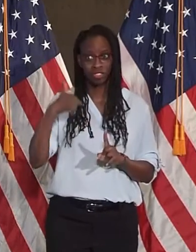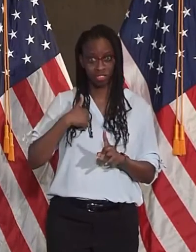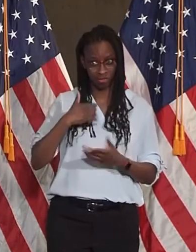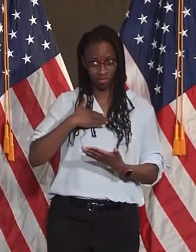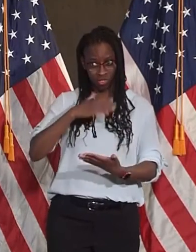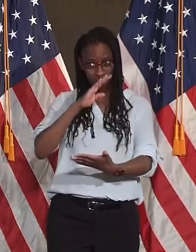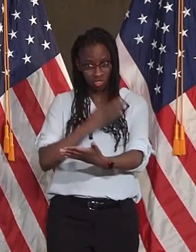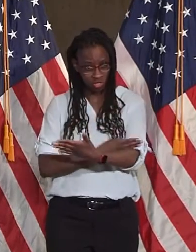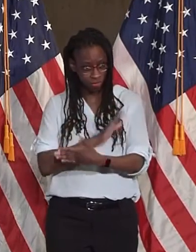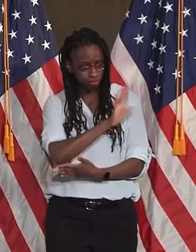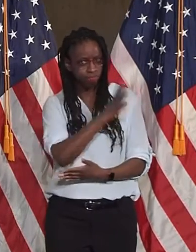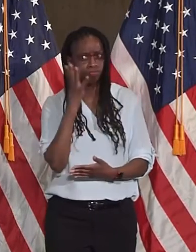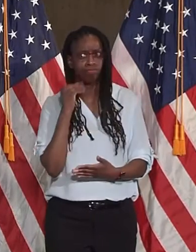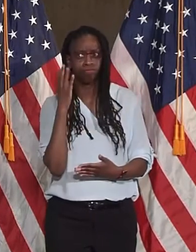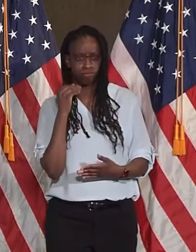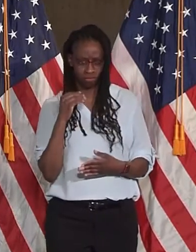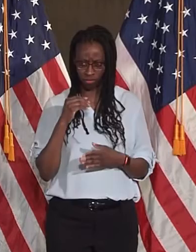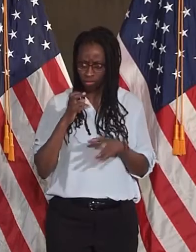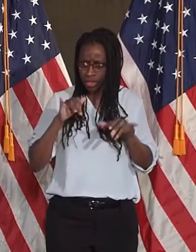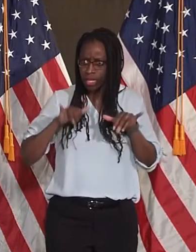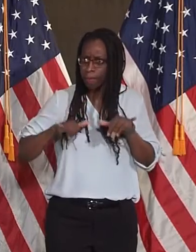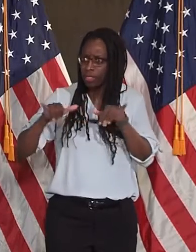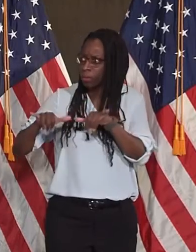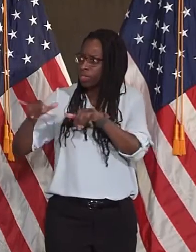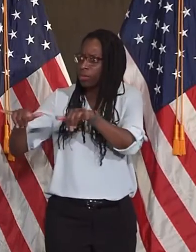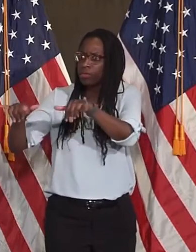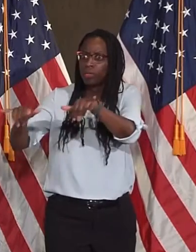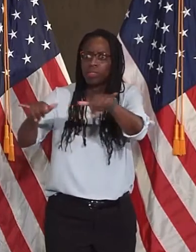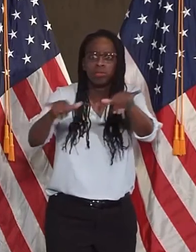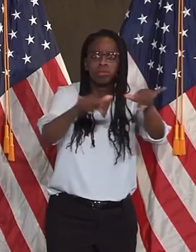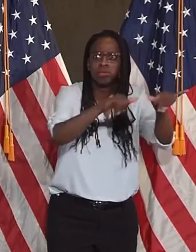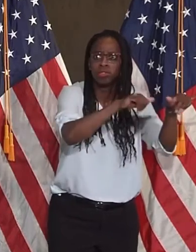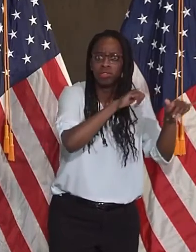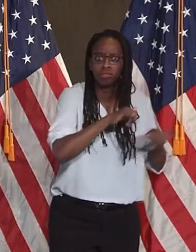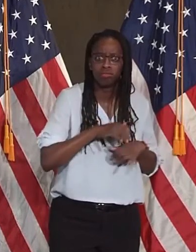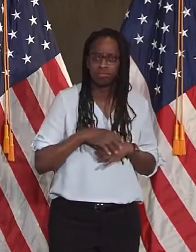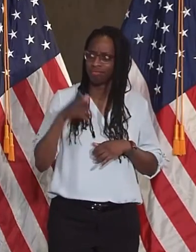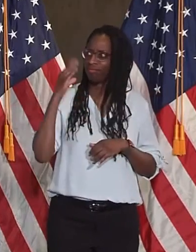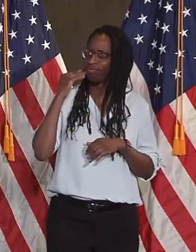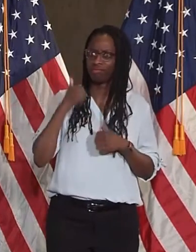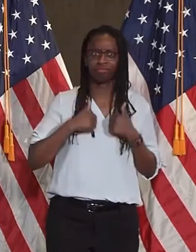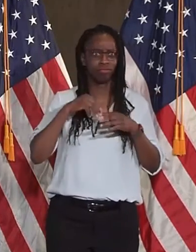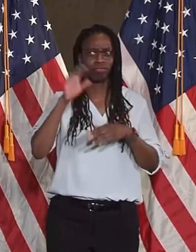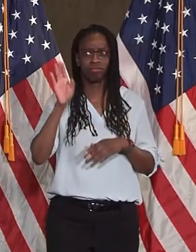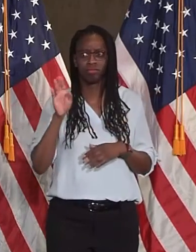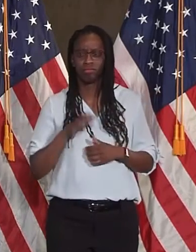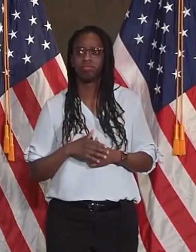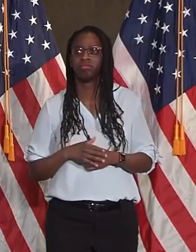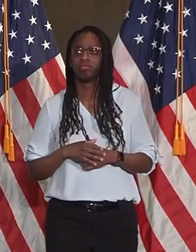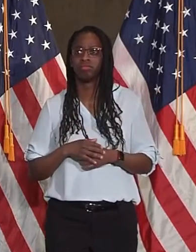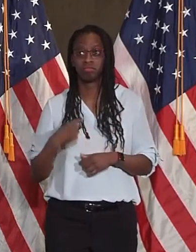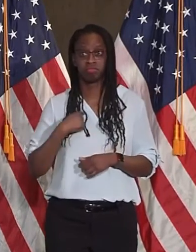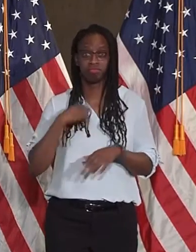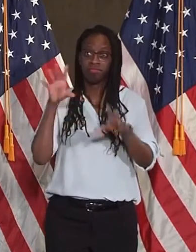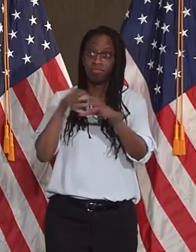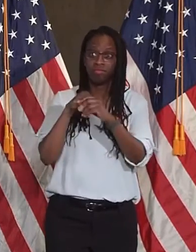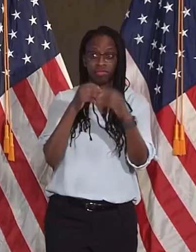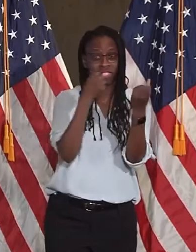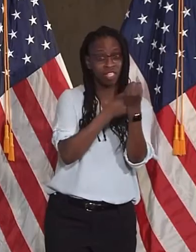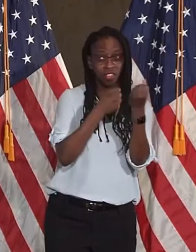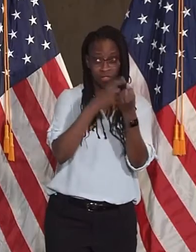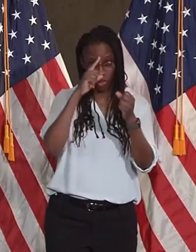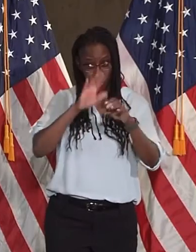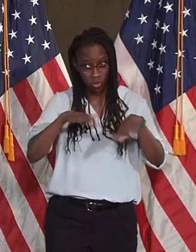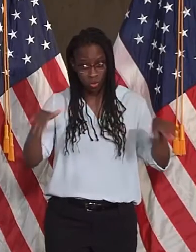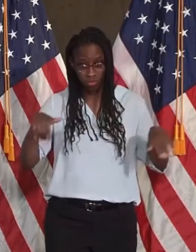child across the city. As a part of Massachusetts Advocates for Children, I led efforts to make lasting